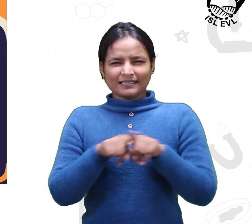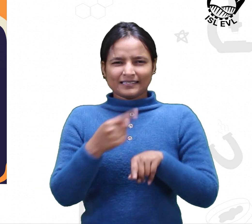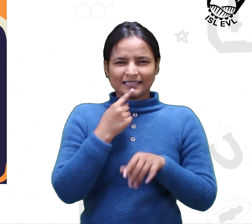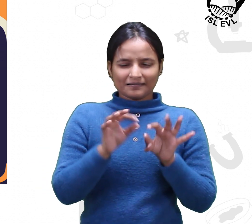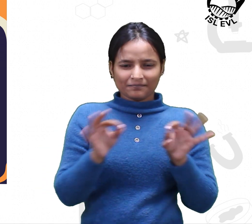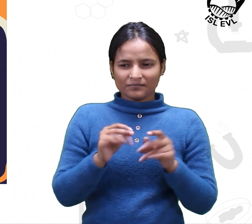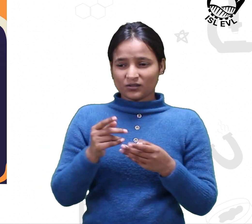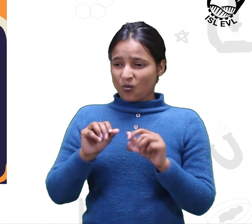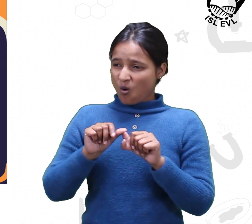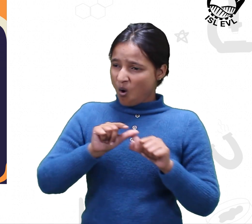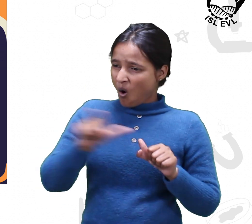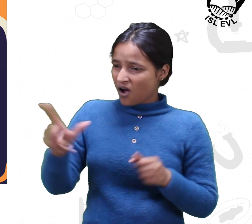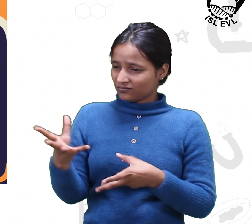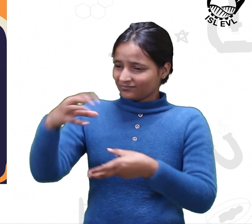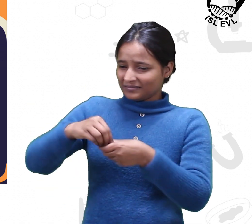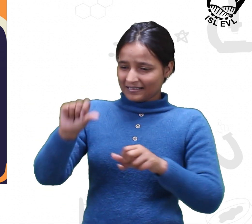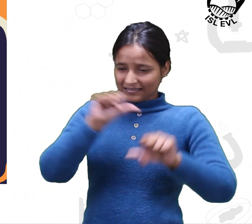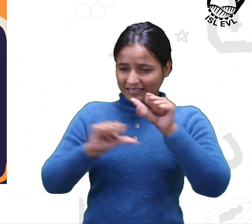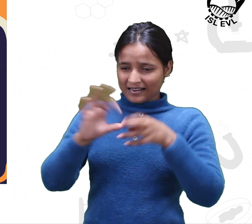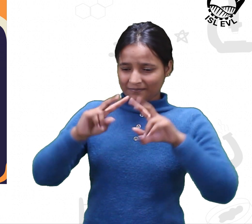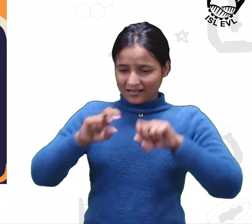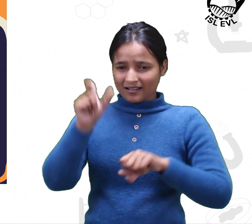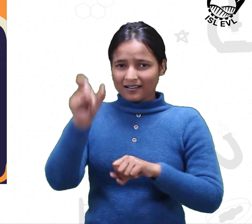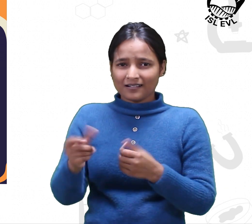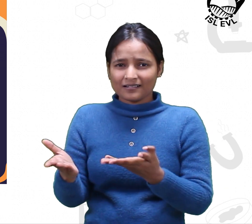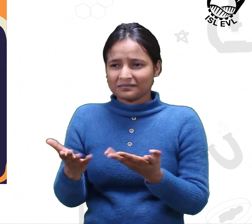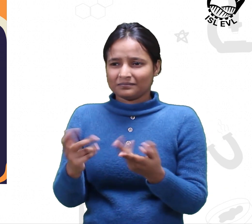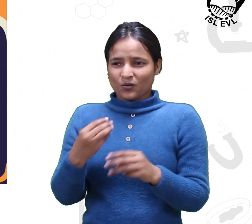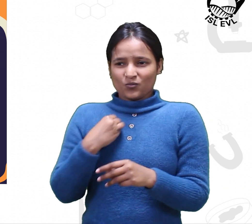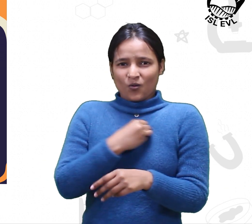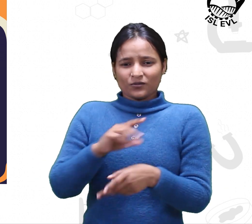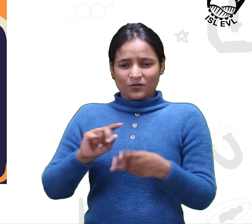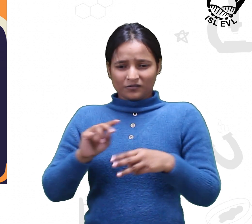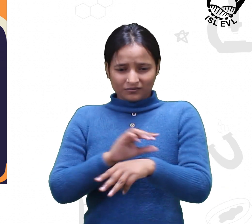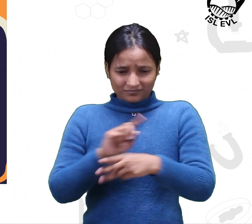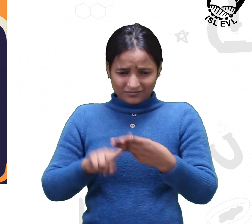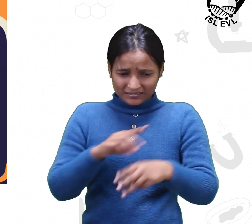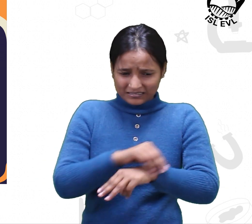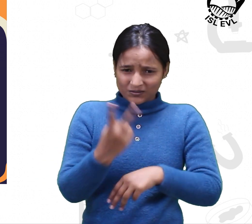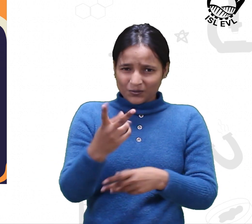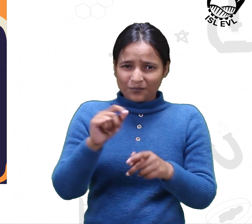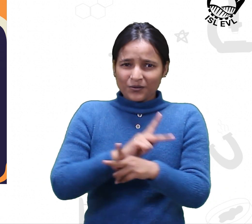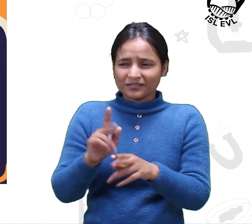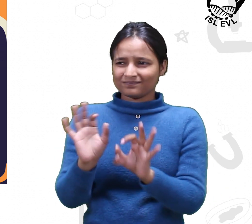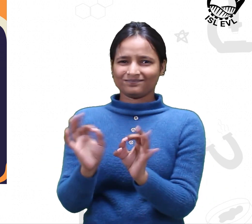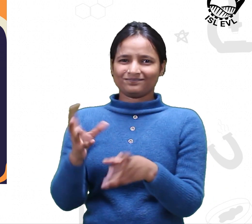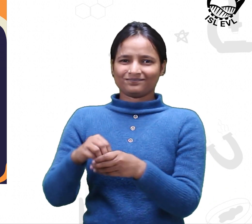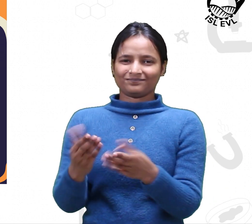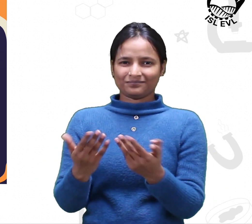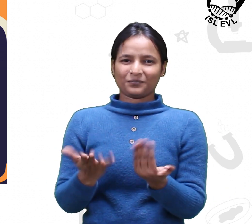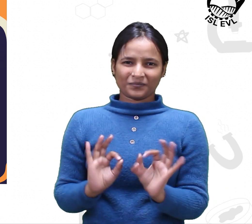have just done engineering and medicine. There's nothing wrong in doing that, of course, but if you are more curious to